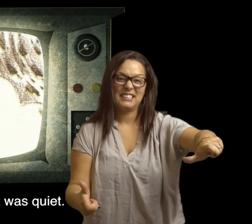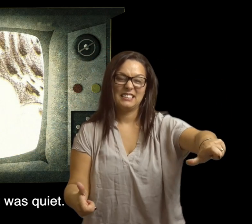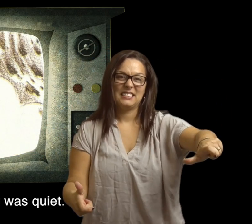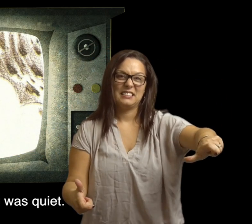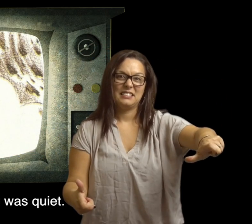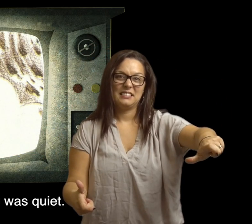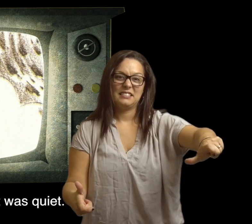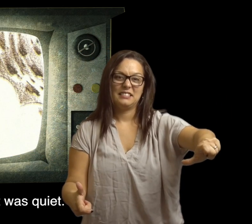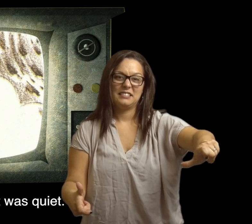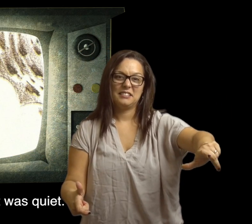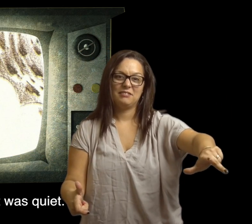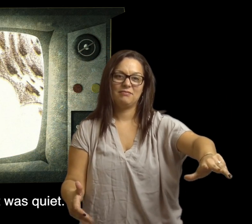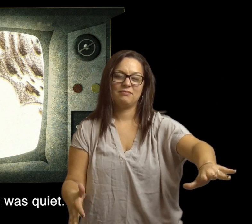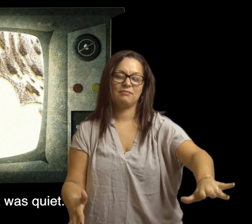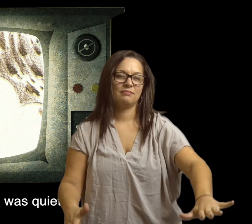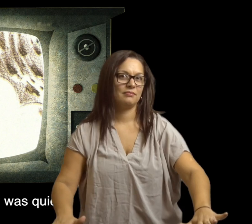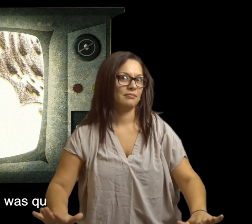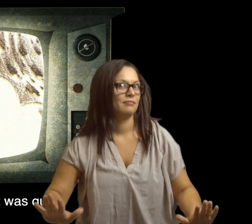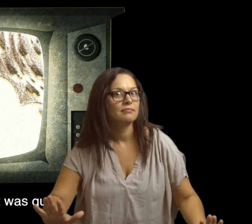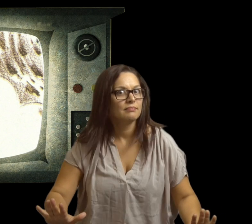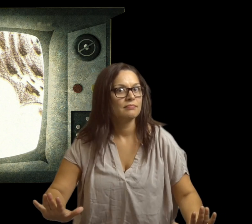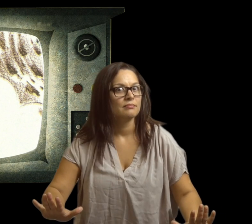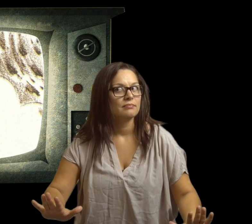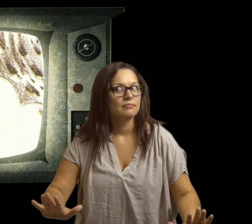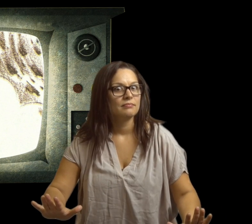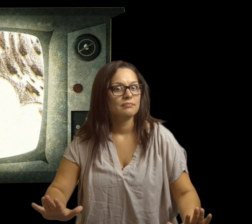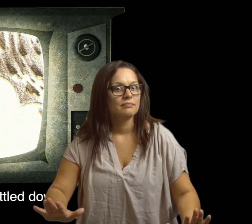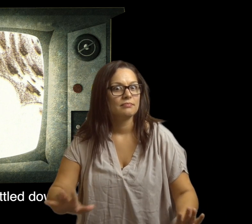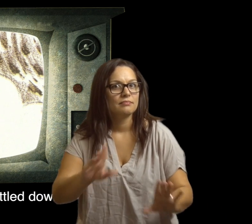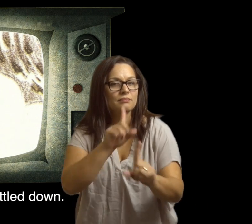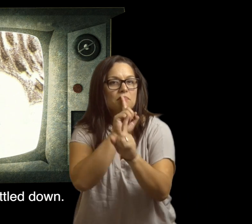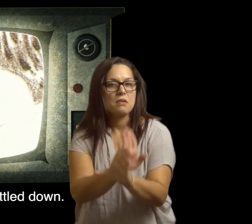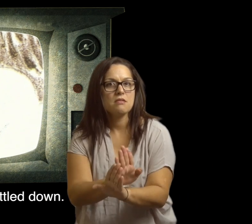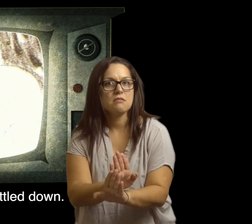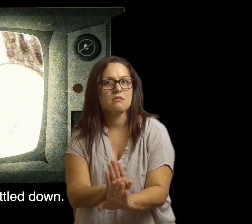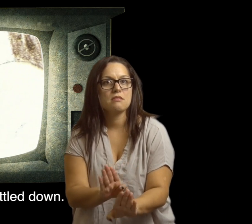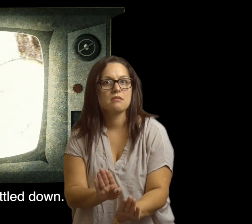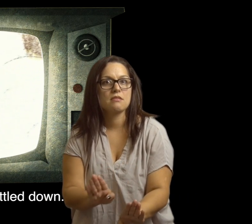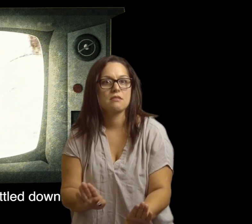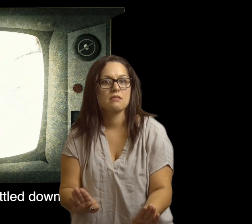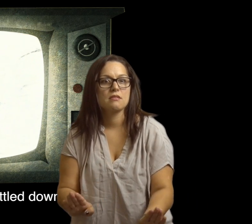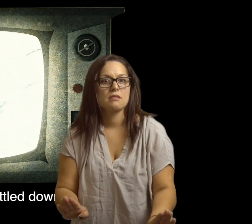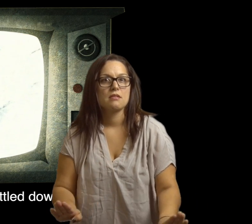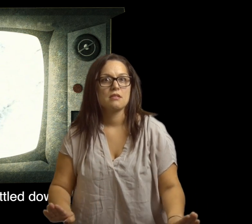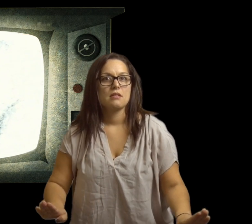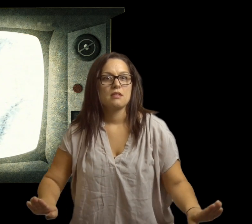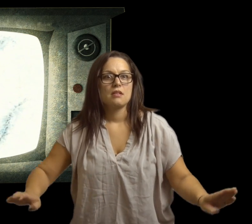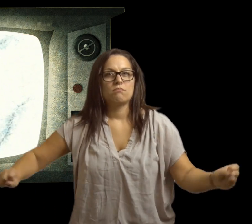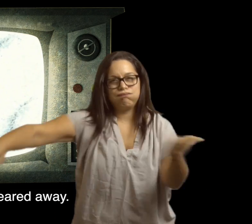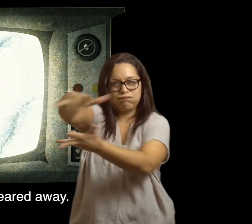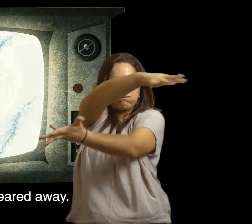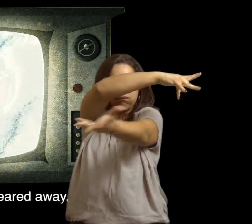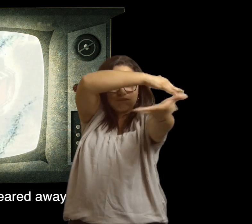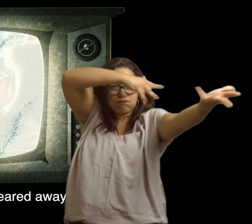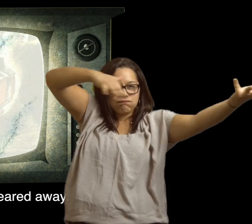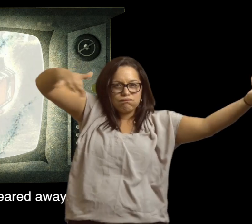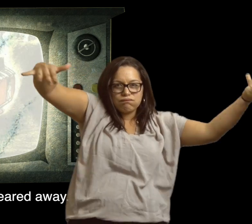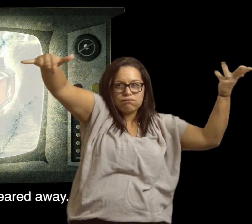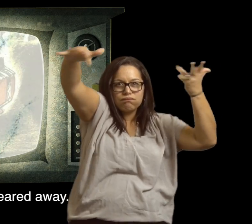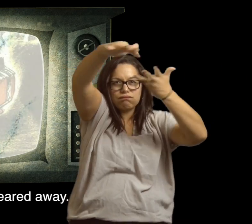Then suddenly, it was quiet. Slowly, the dirt settled down. The smoke and steam